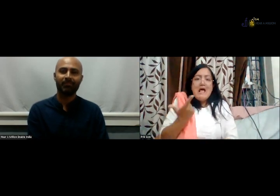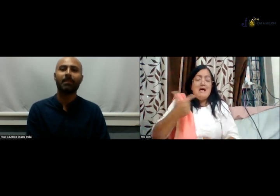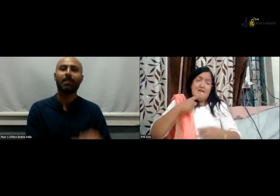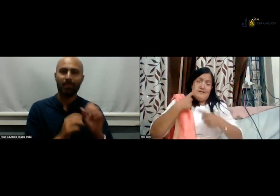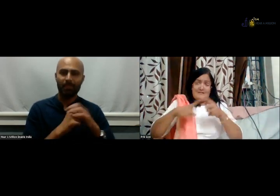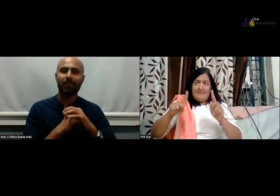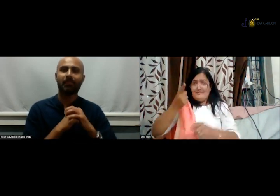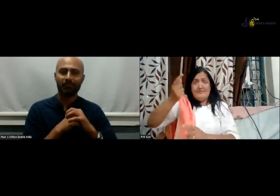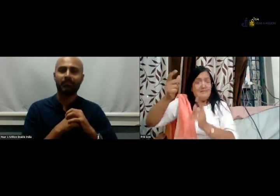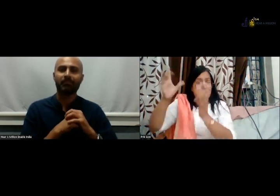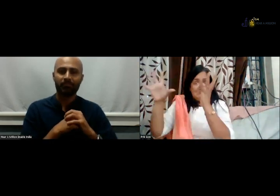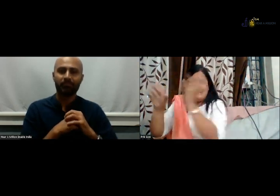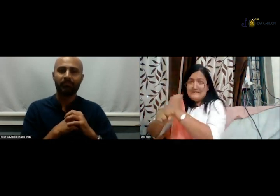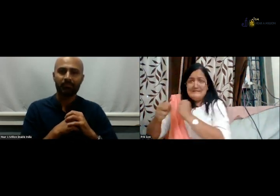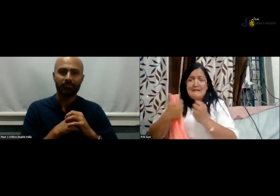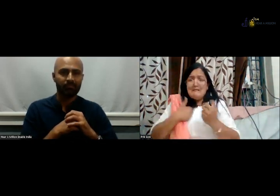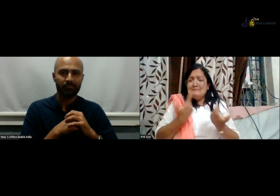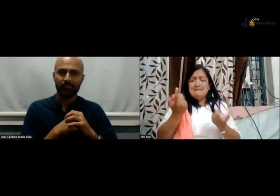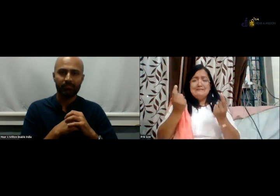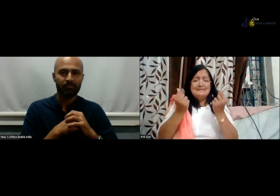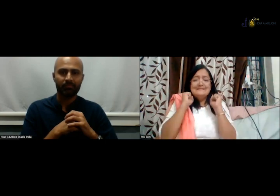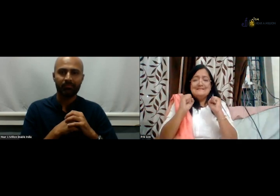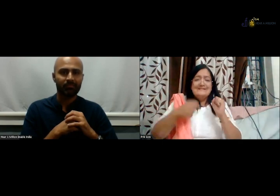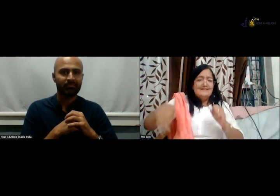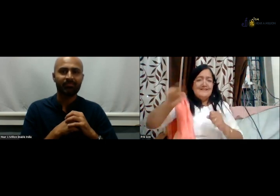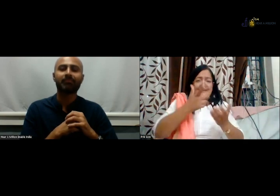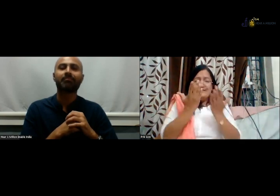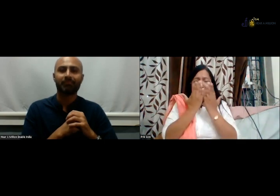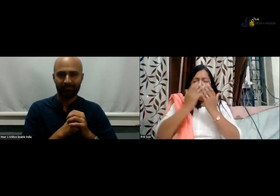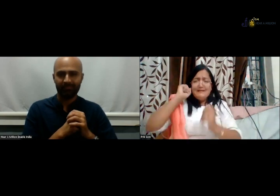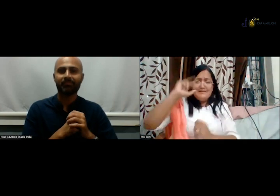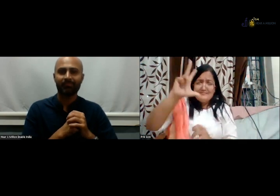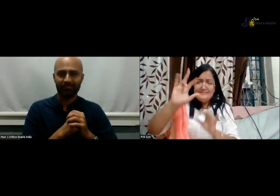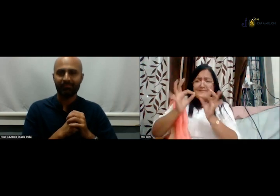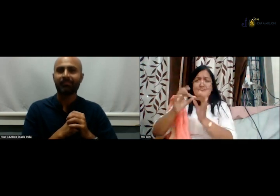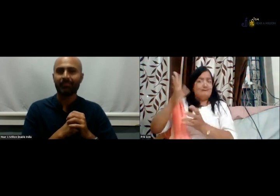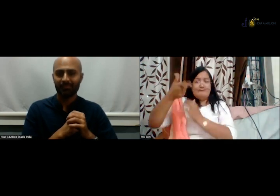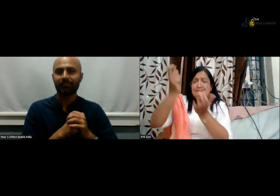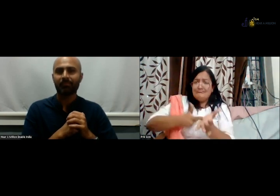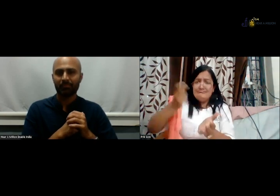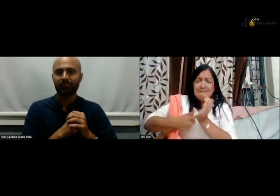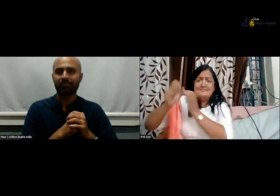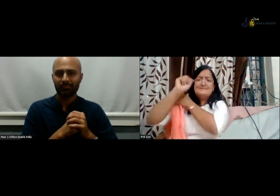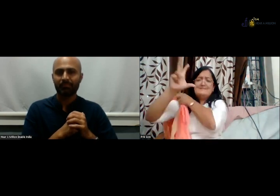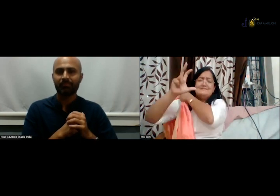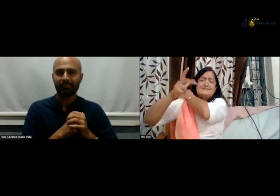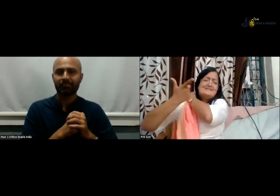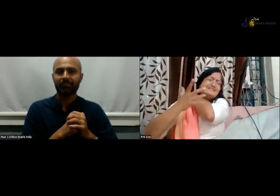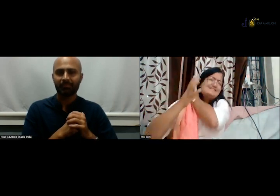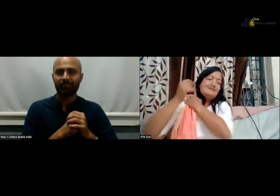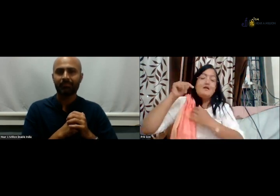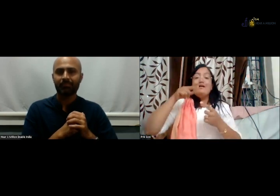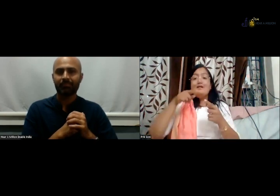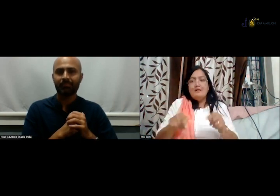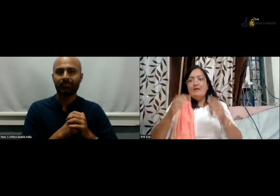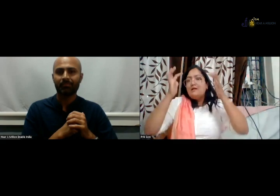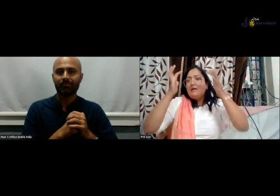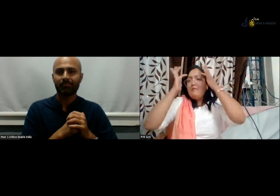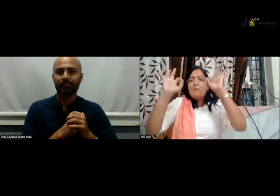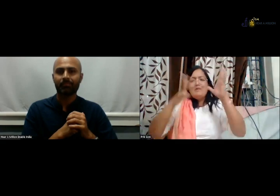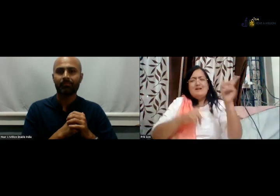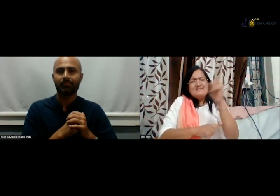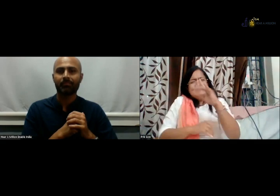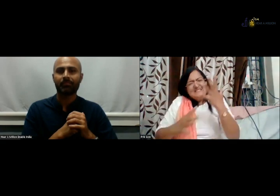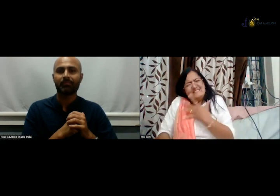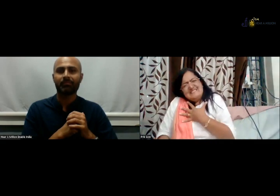are people who are suffering, and if I wouldn't have the scholarship, I might not be able to